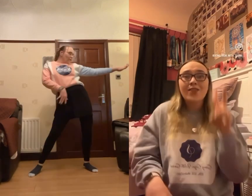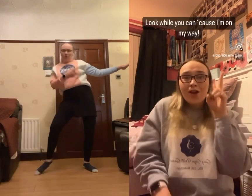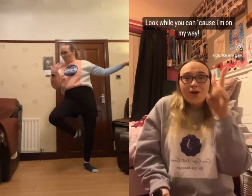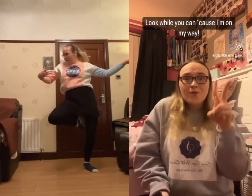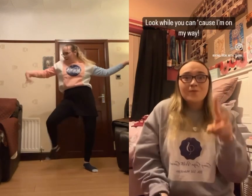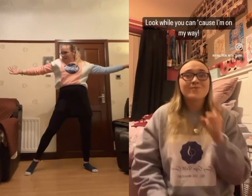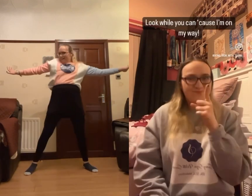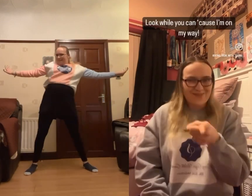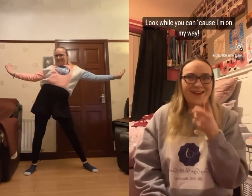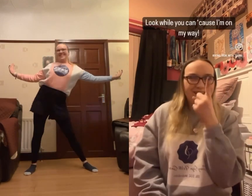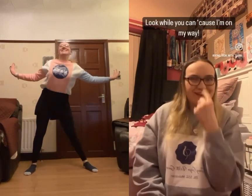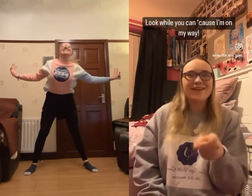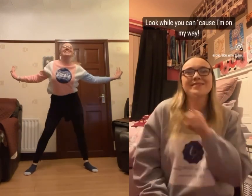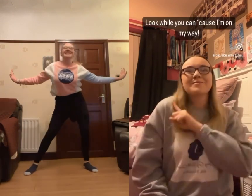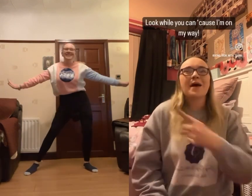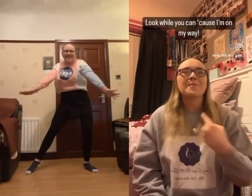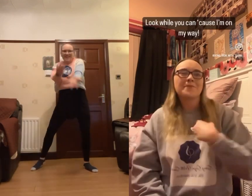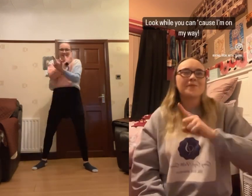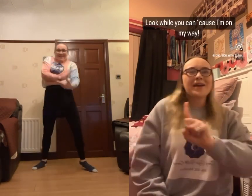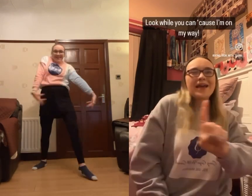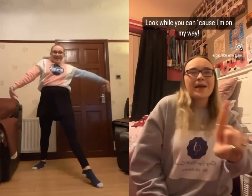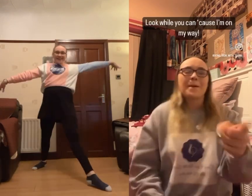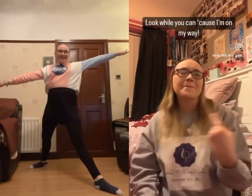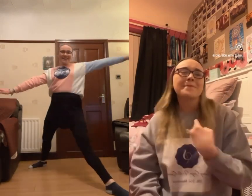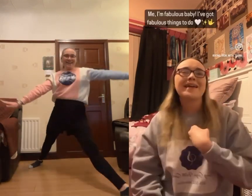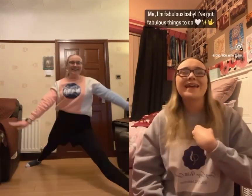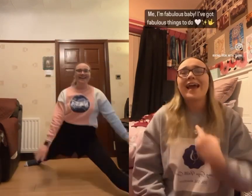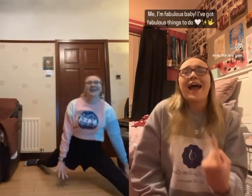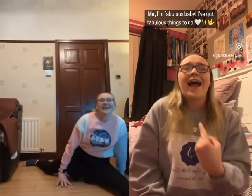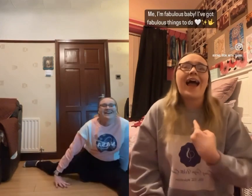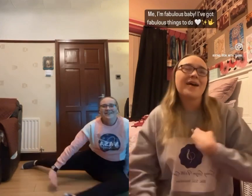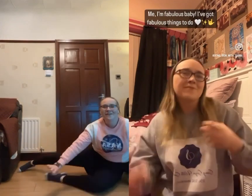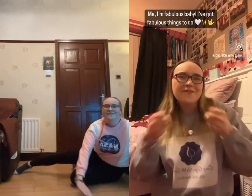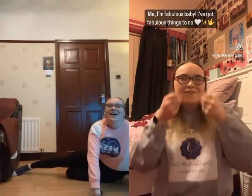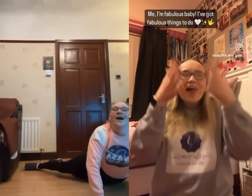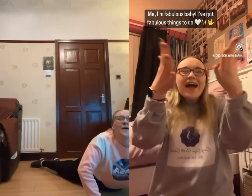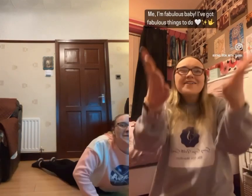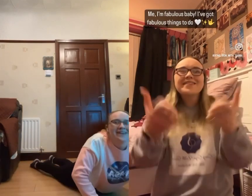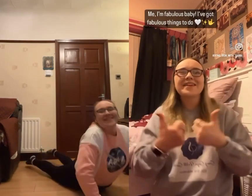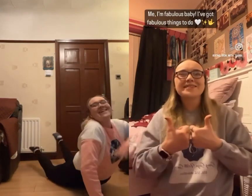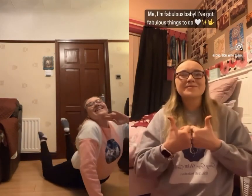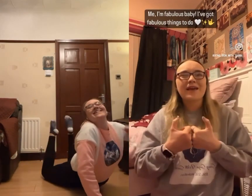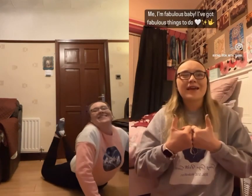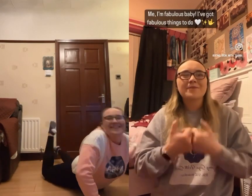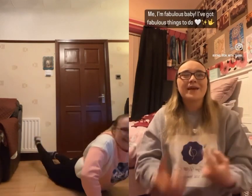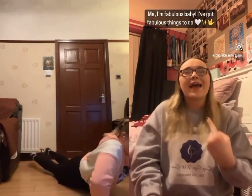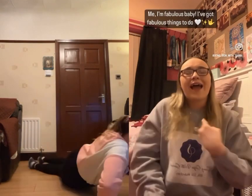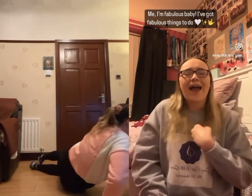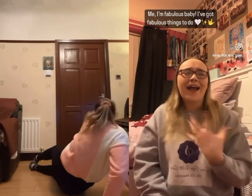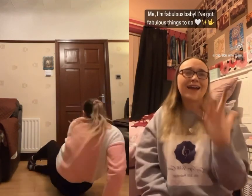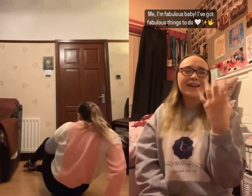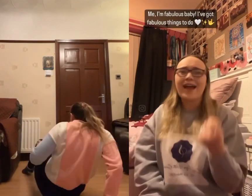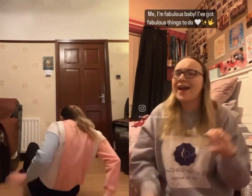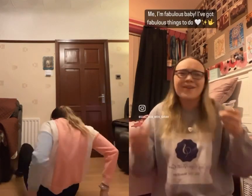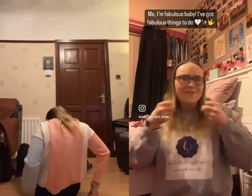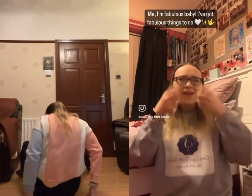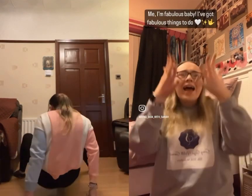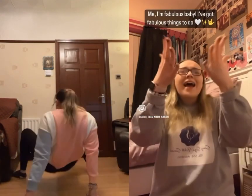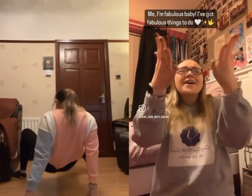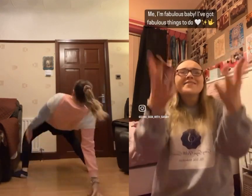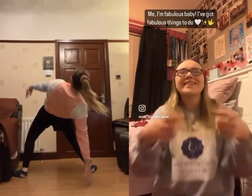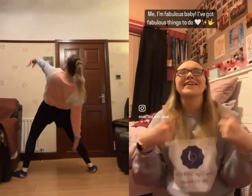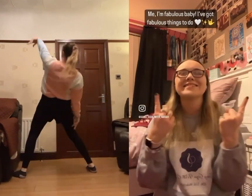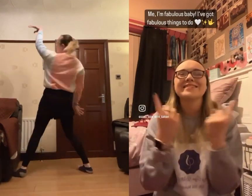Look why I can't, cause I'm on my way Me, I'm fabulous, baby I've got